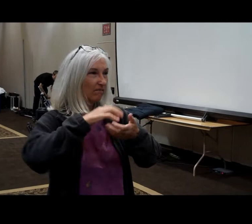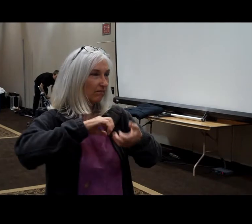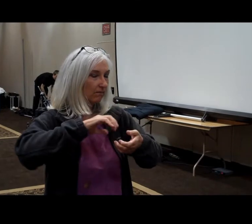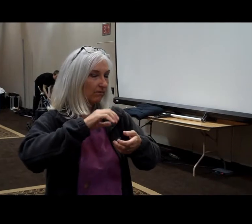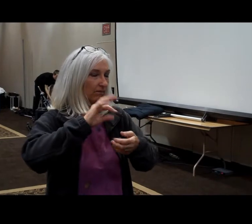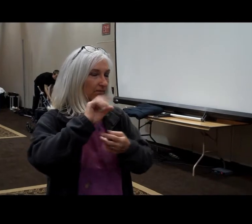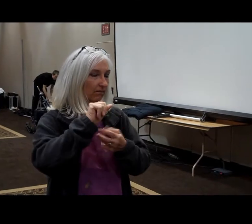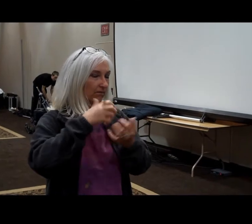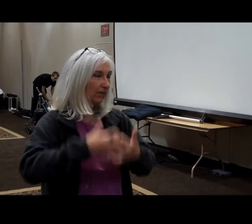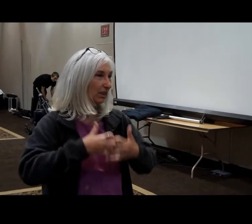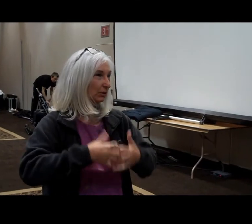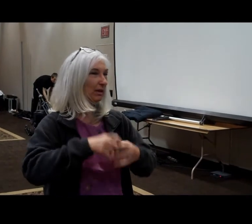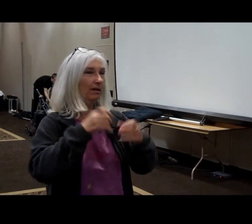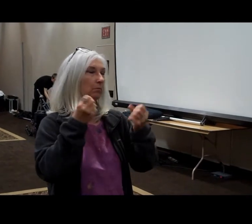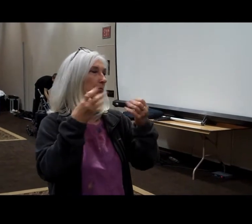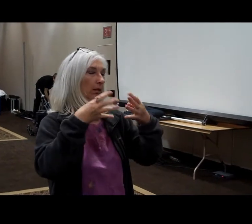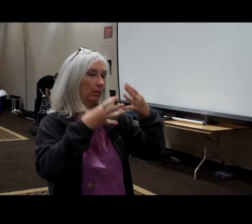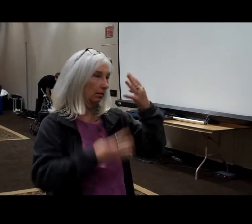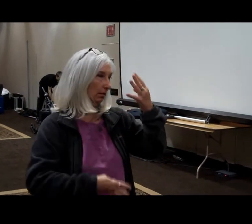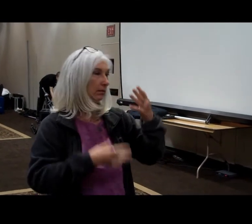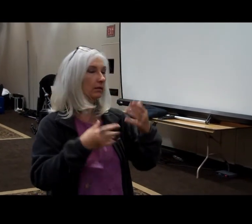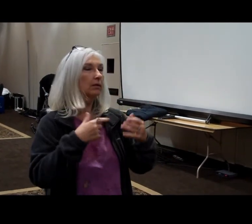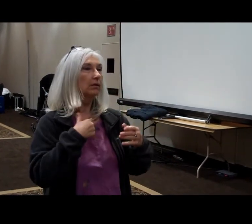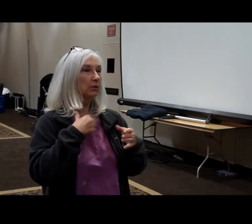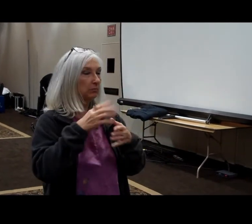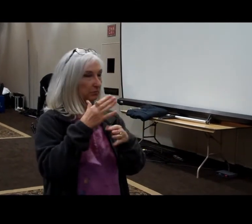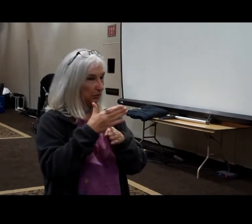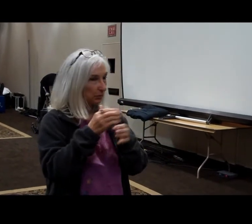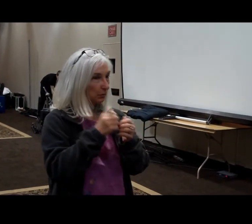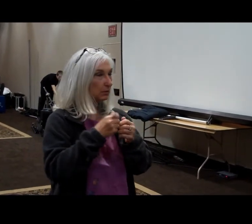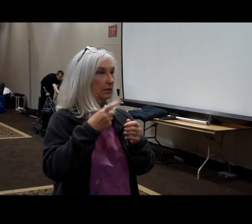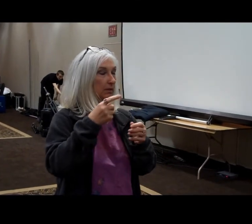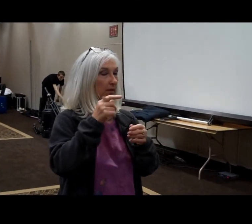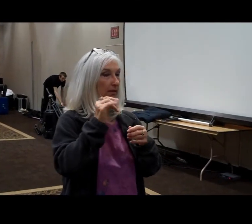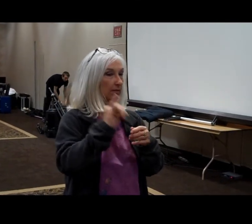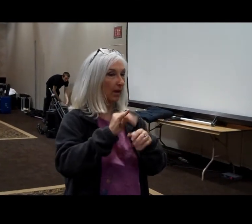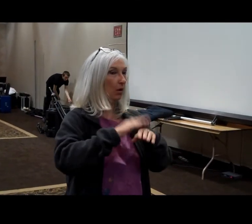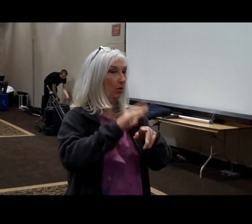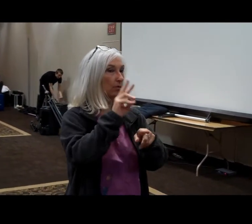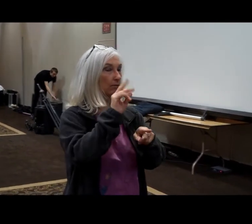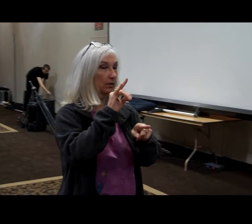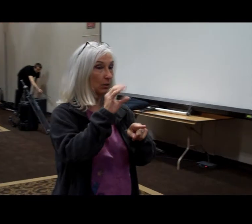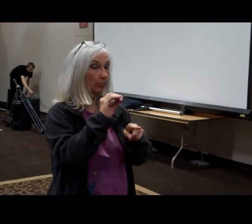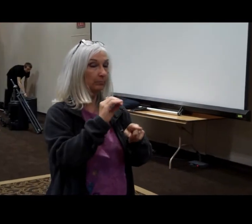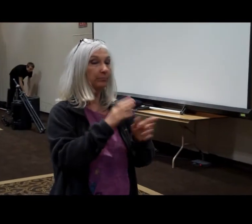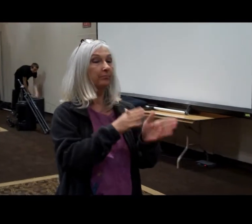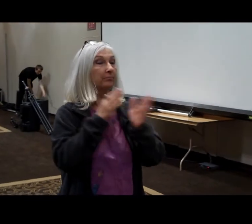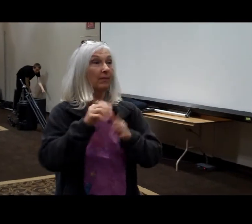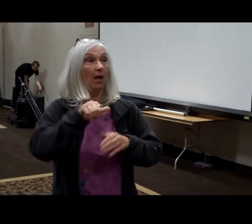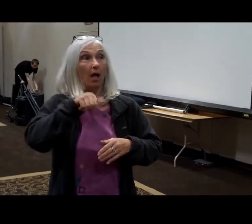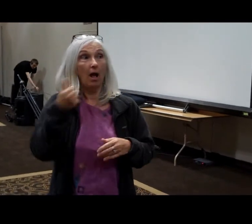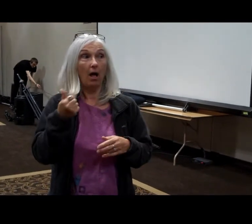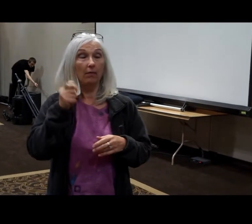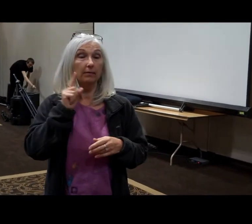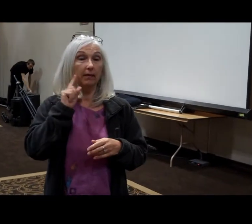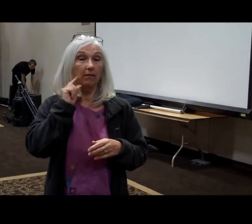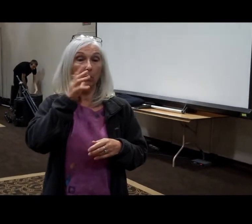that, and how factories are polluting our environment. And I shared that